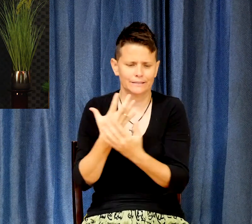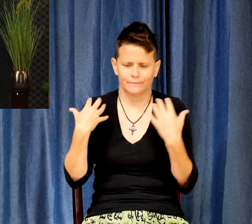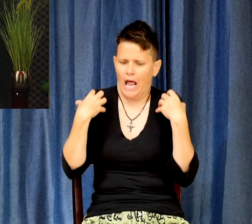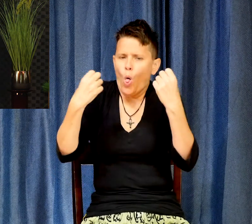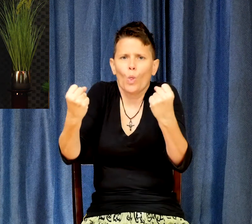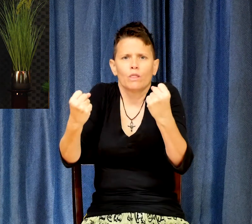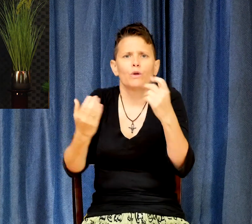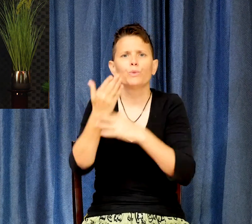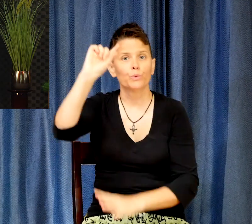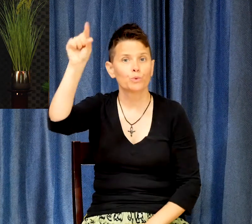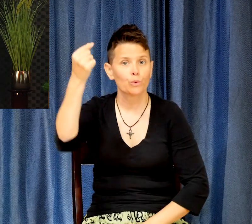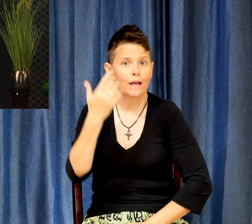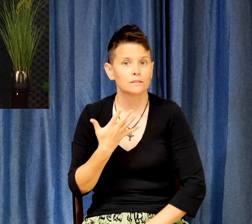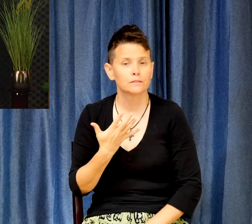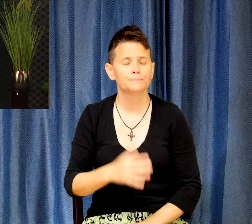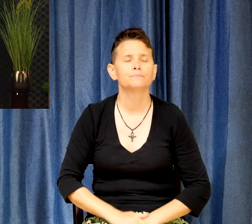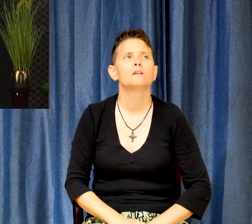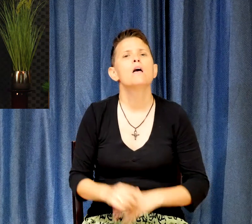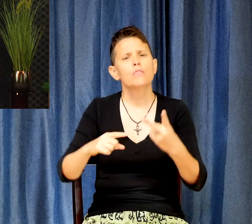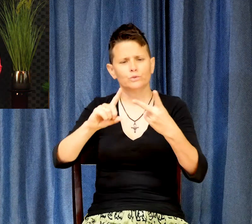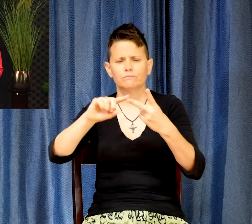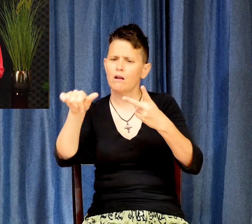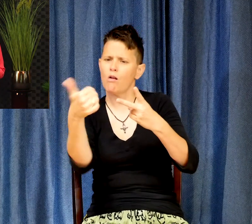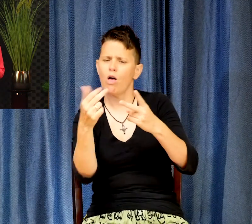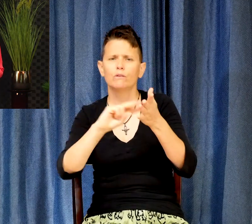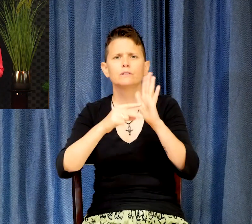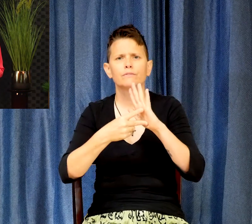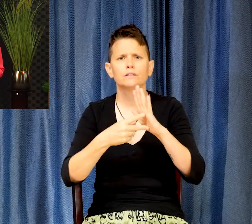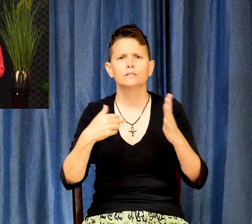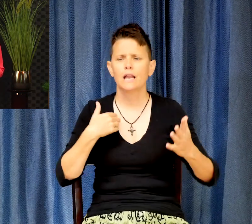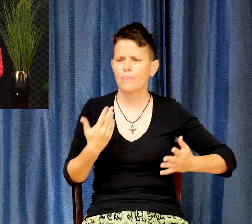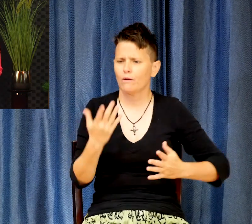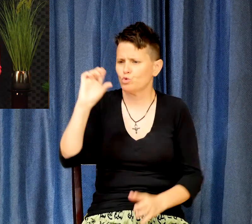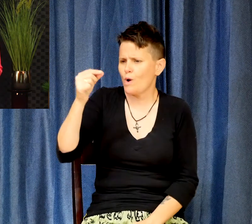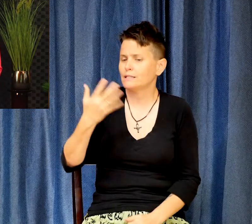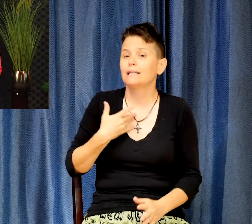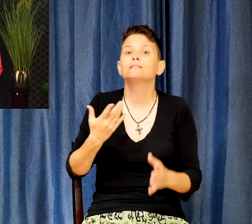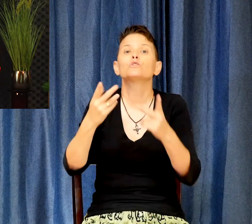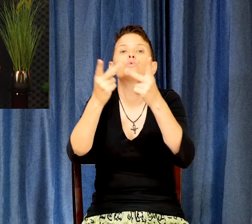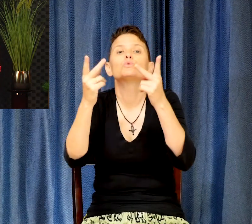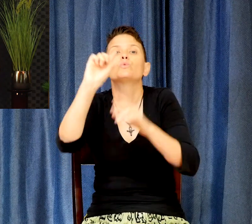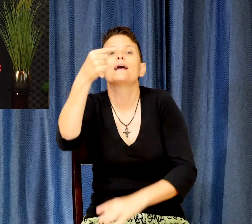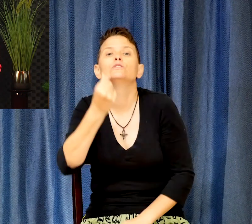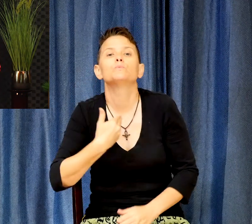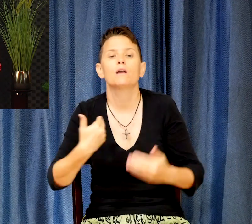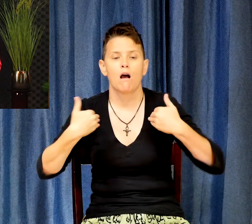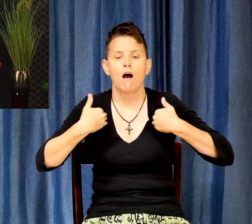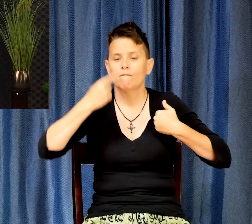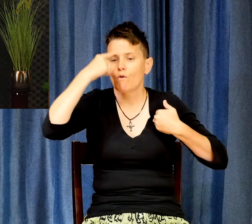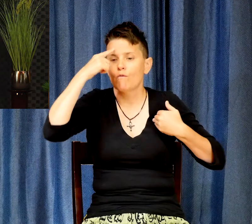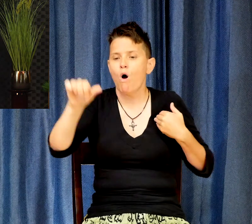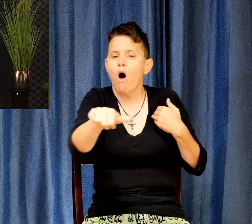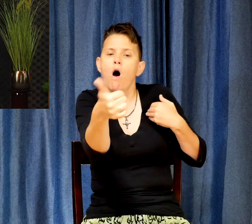really speaks to me, and it's the place of grace that we hold for one another. Again, in Merriam-Webster, it says grace